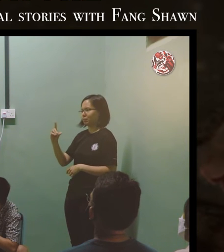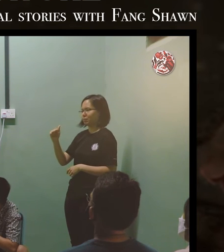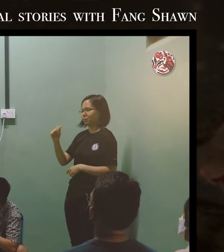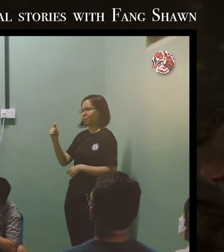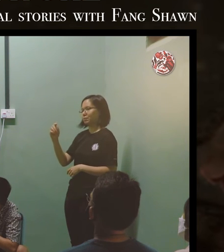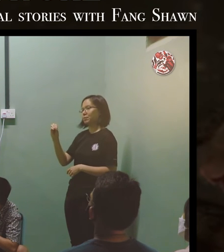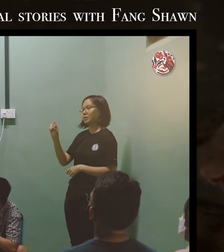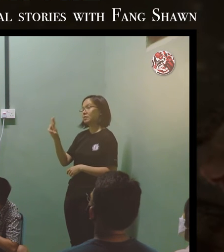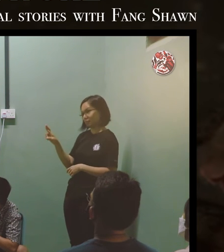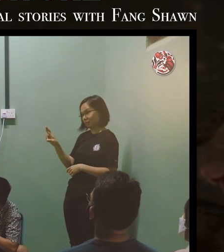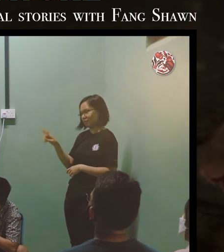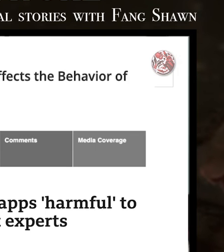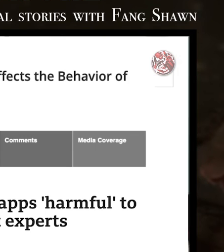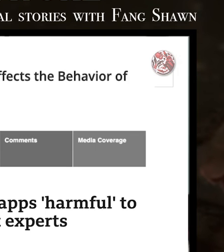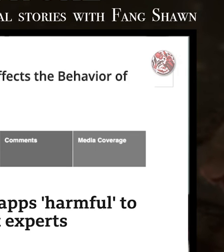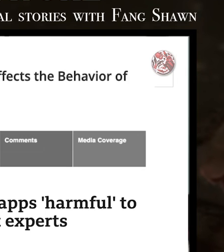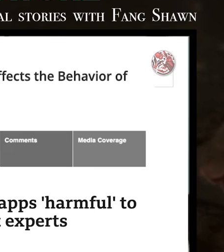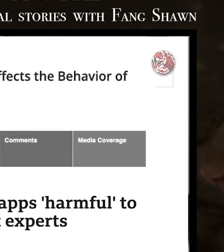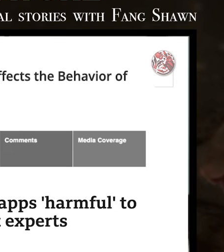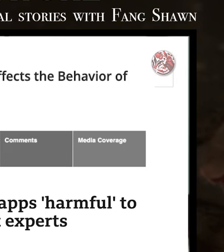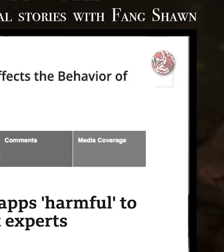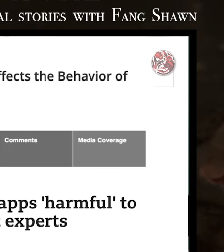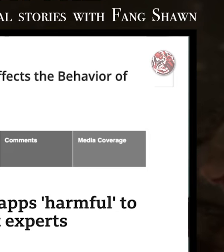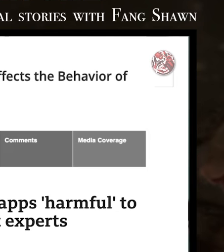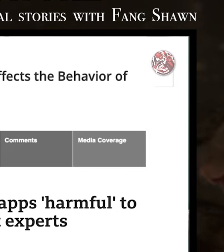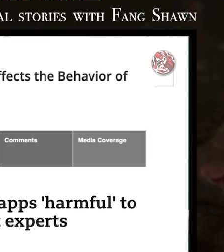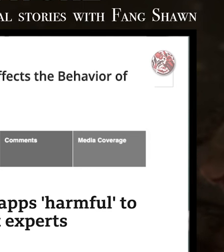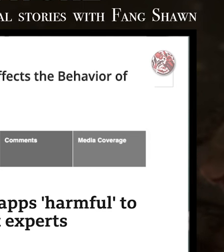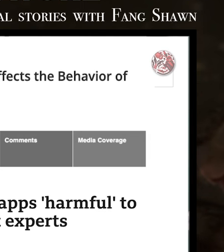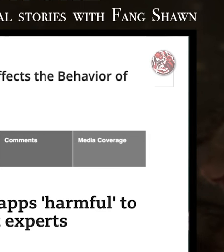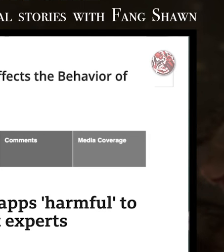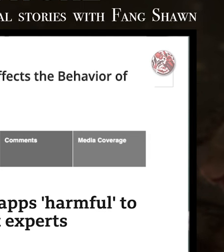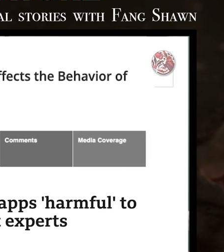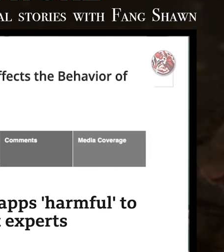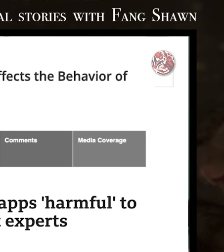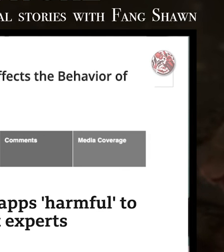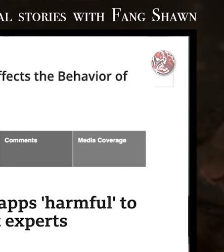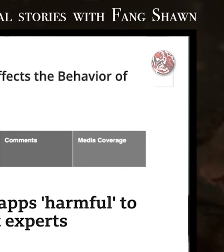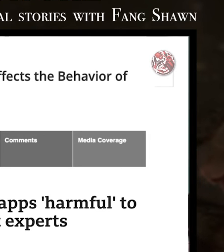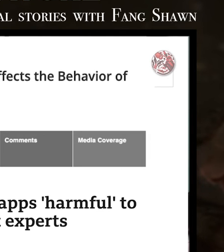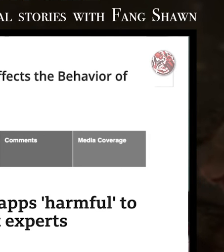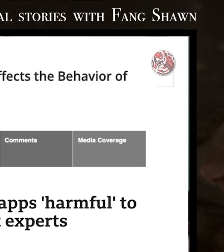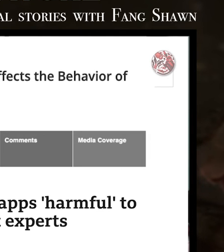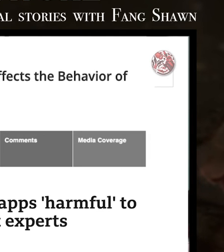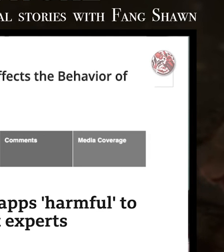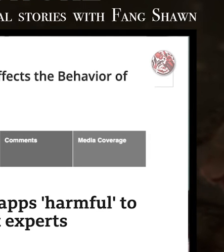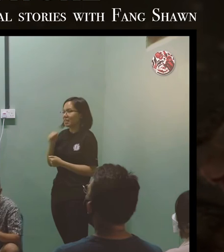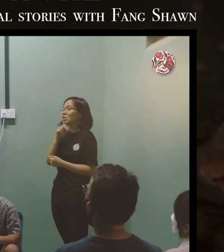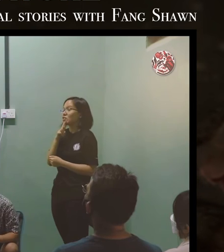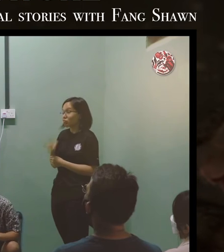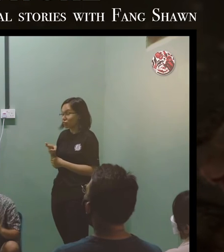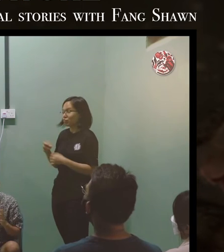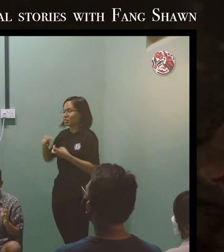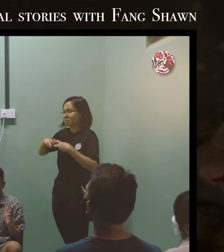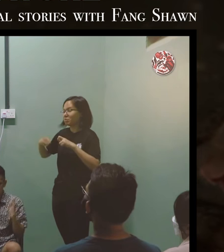actually been studied before, right? People have done the research and it is an actual problem. And